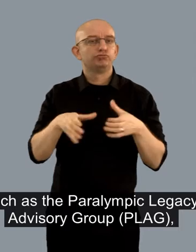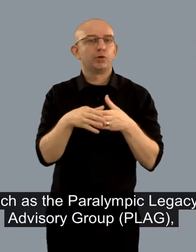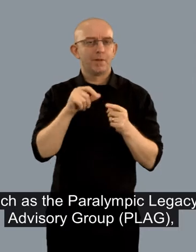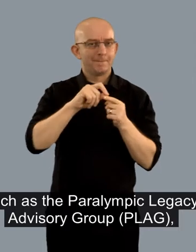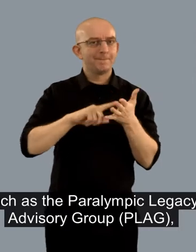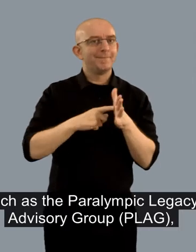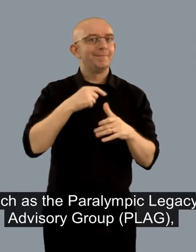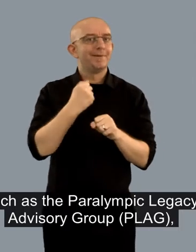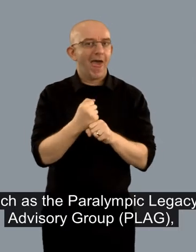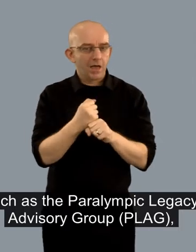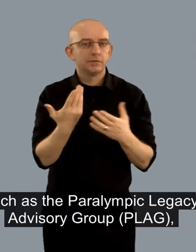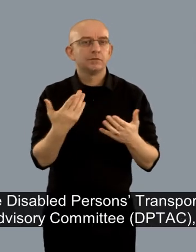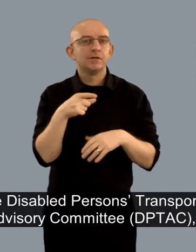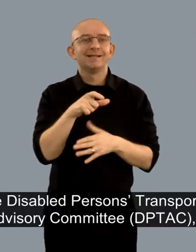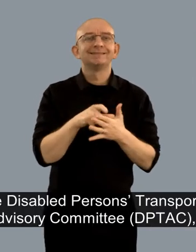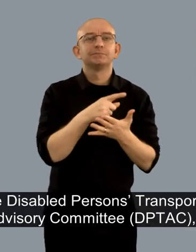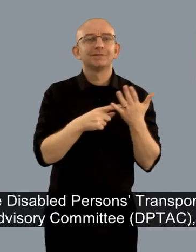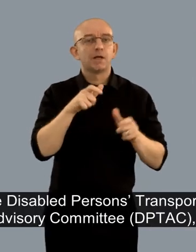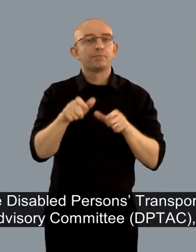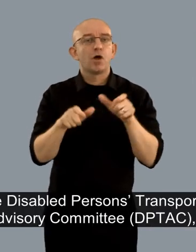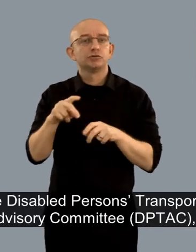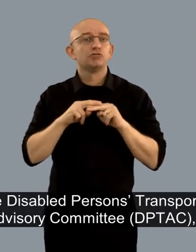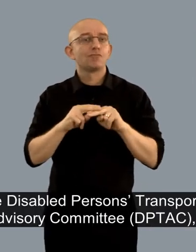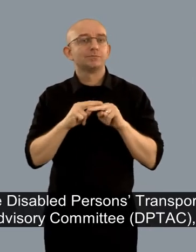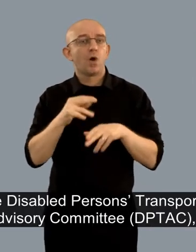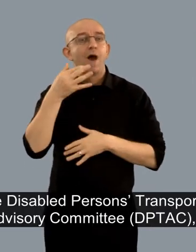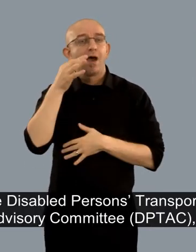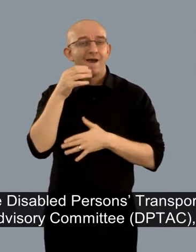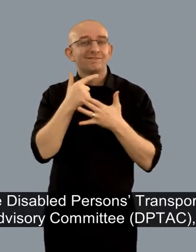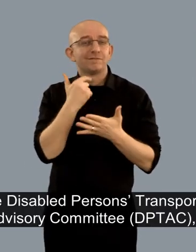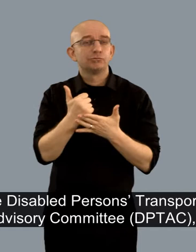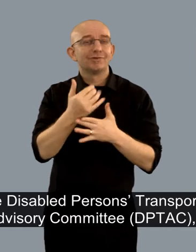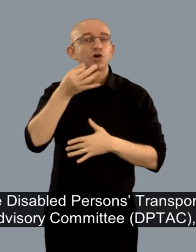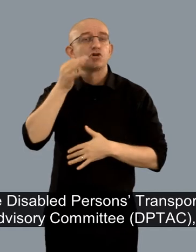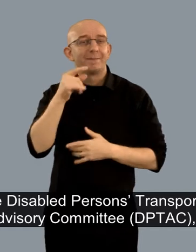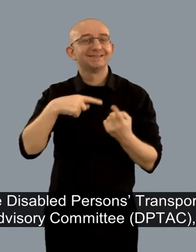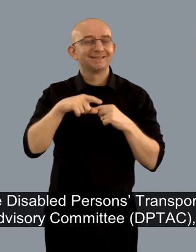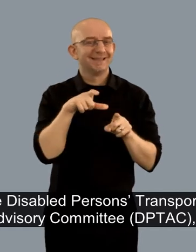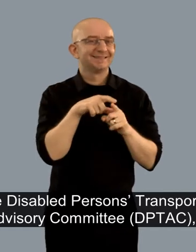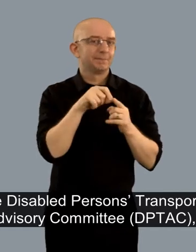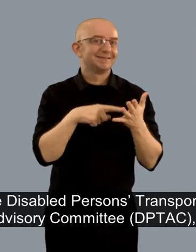Group, PLAG, the Disabled Persons Transport Advisory Committee,